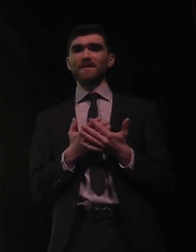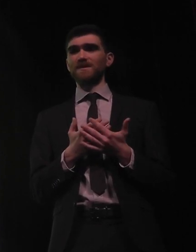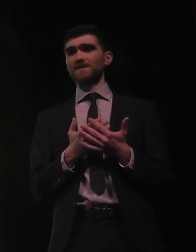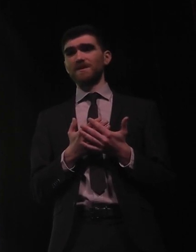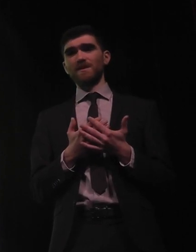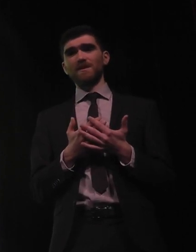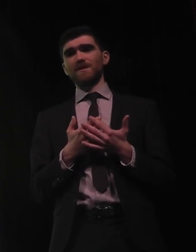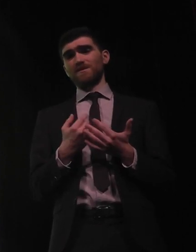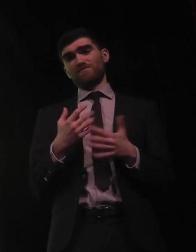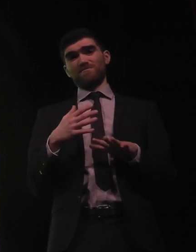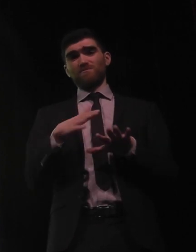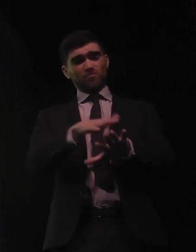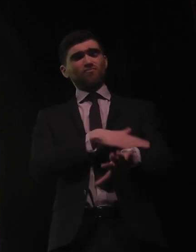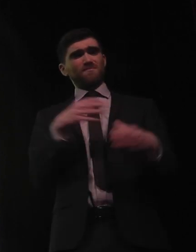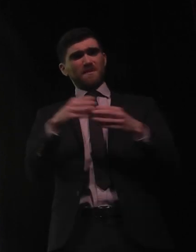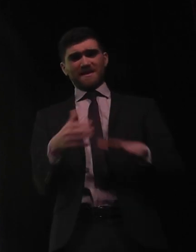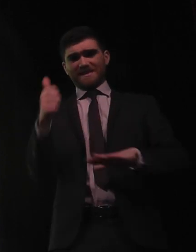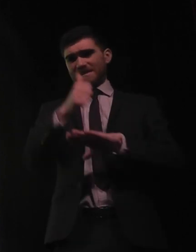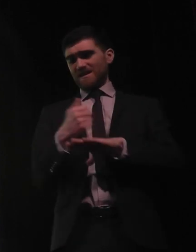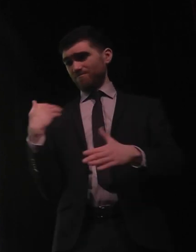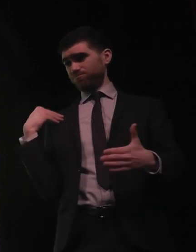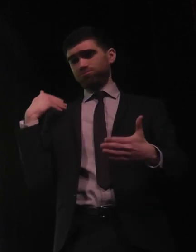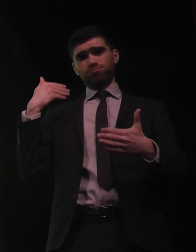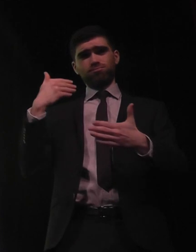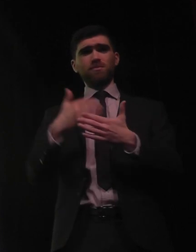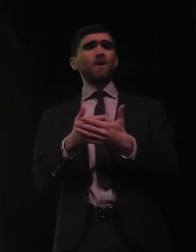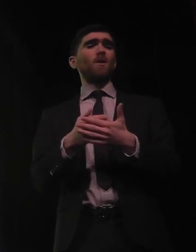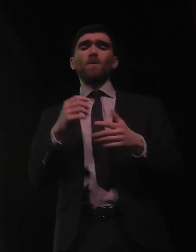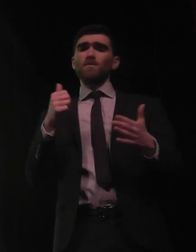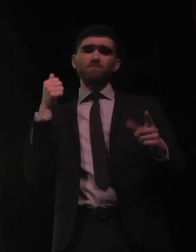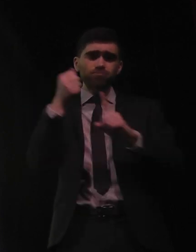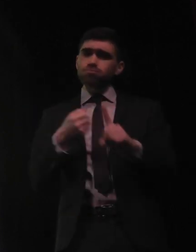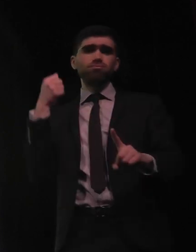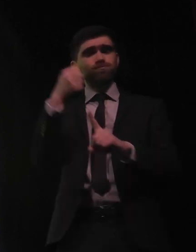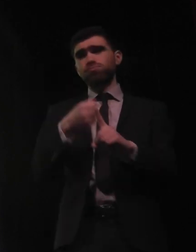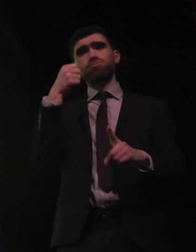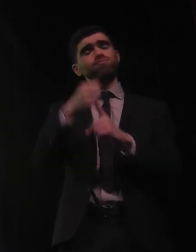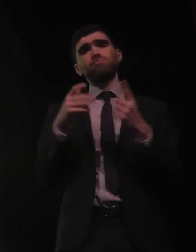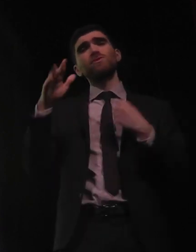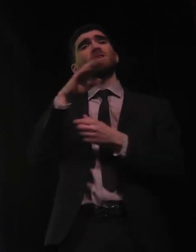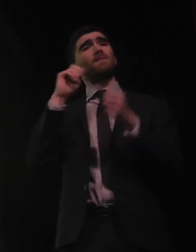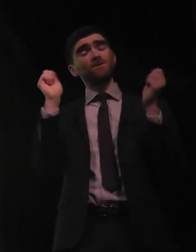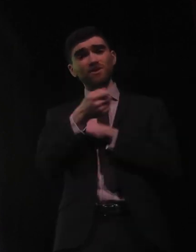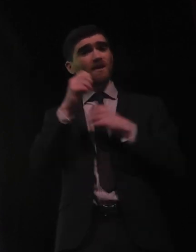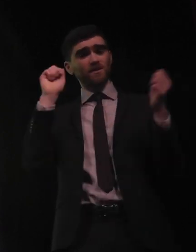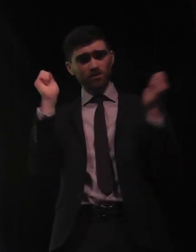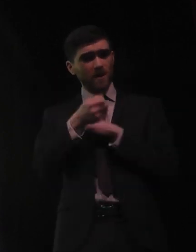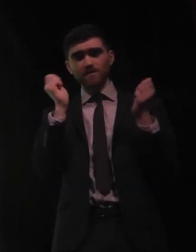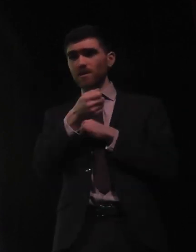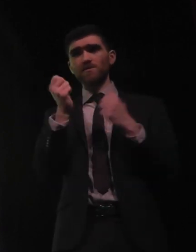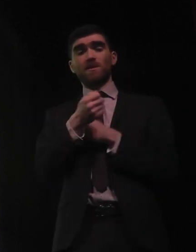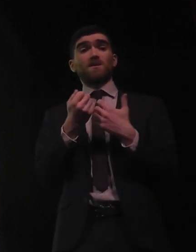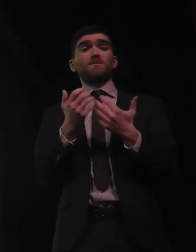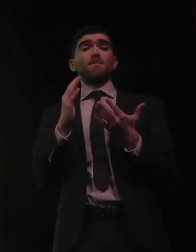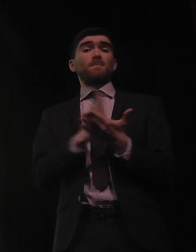From the get-go green, with joined-up policies on energy generation and efficiency, transport and waste, and doing about it as